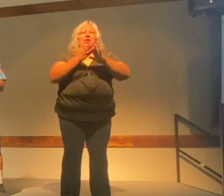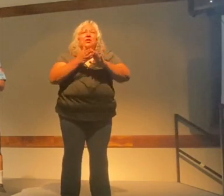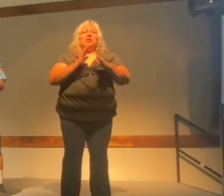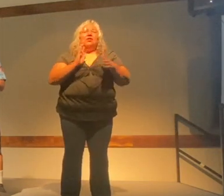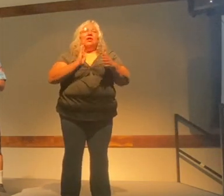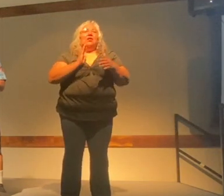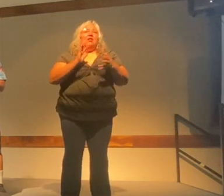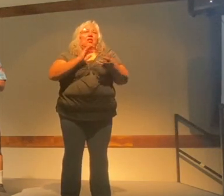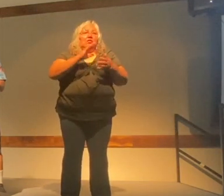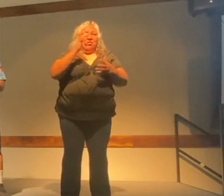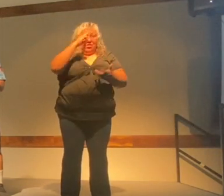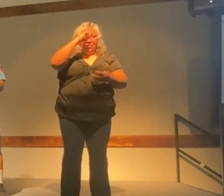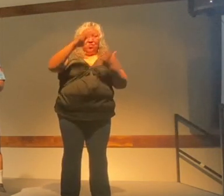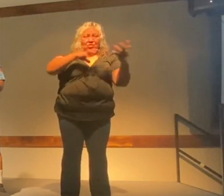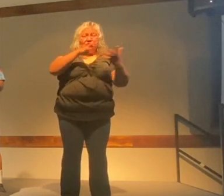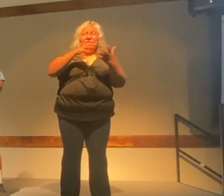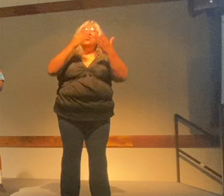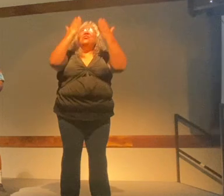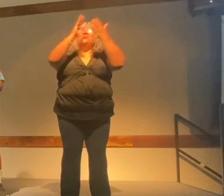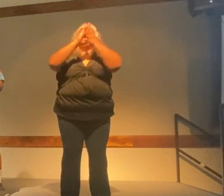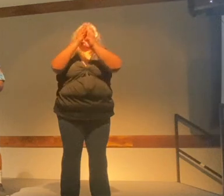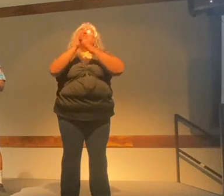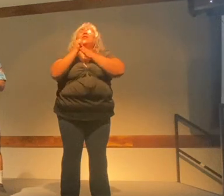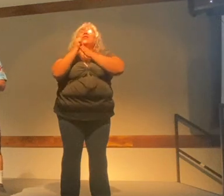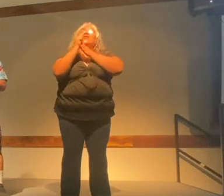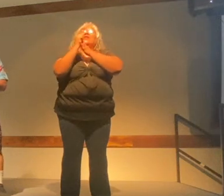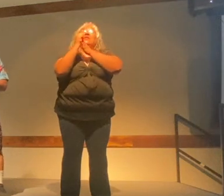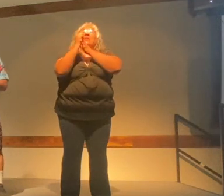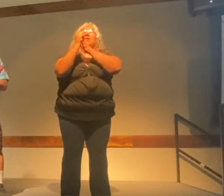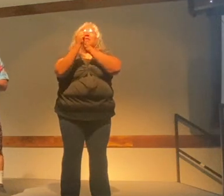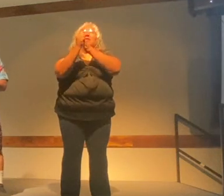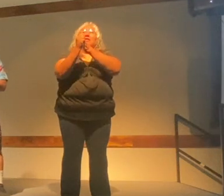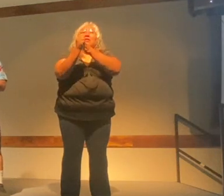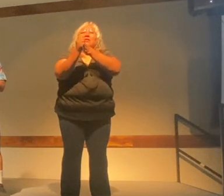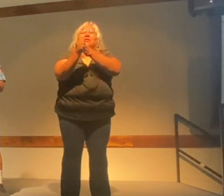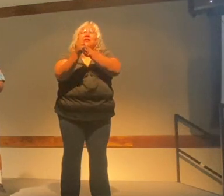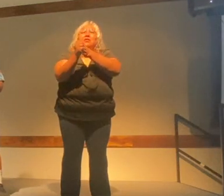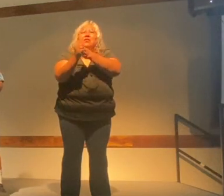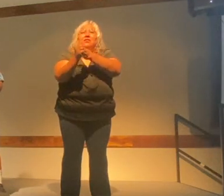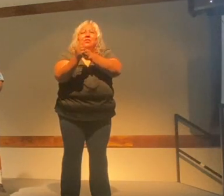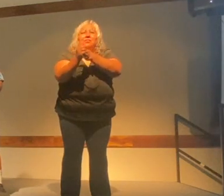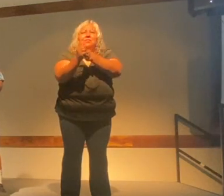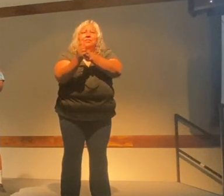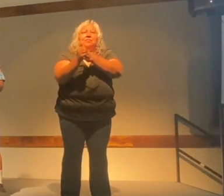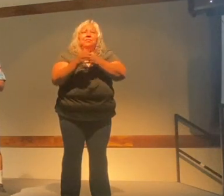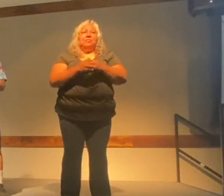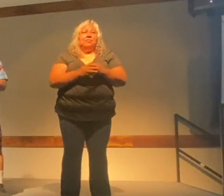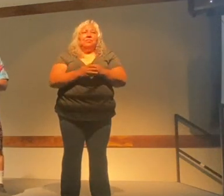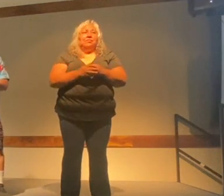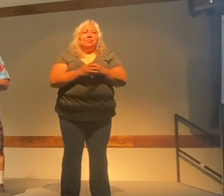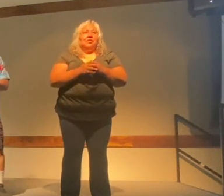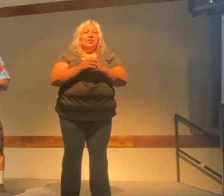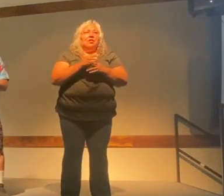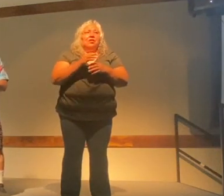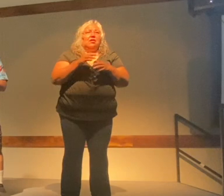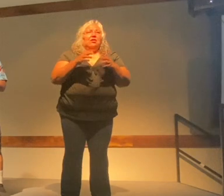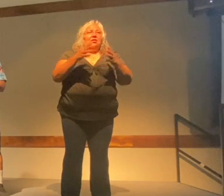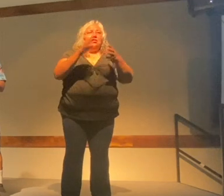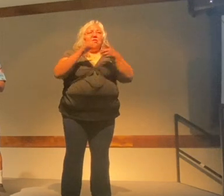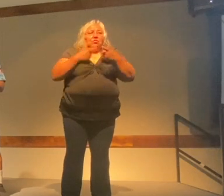of the confusion, that you'll be our comforter in the midst of